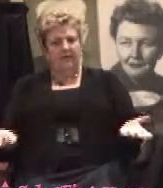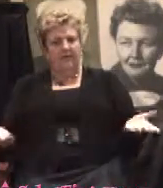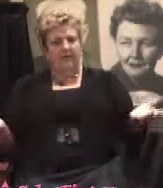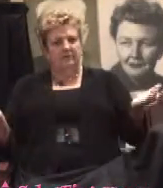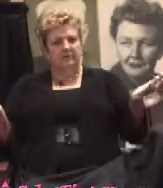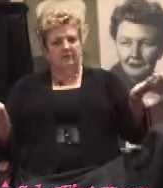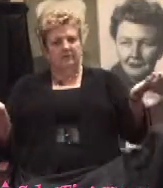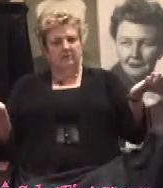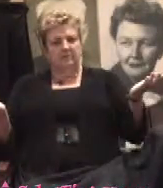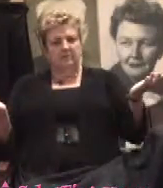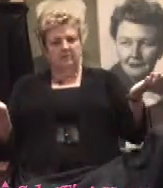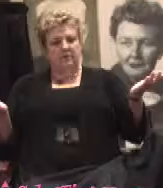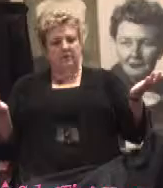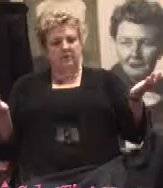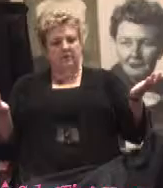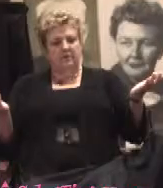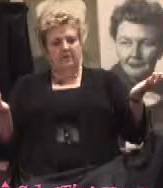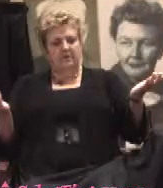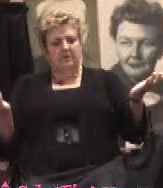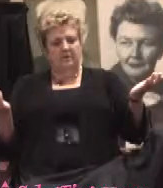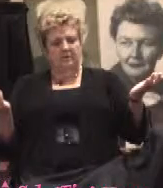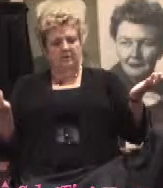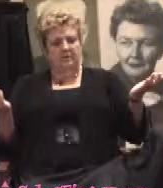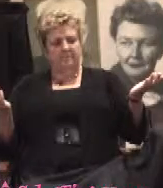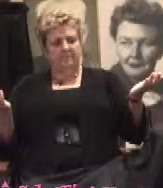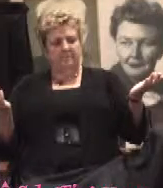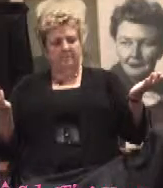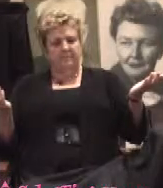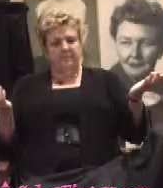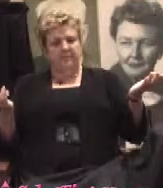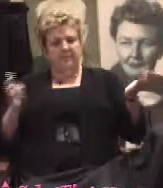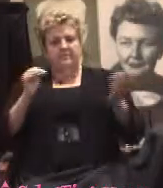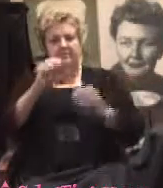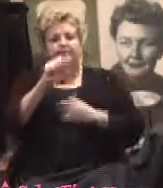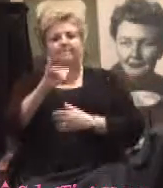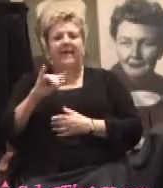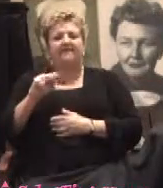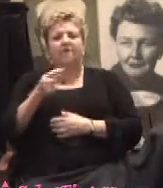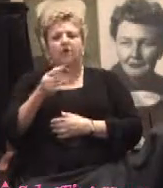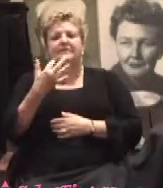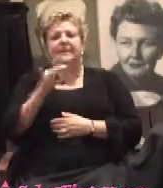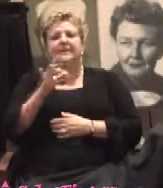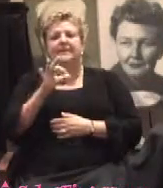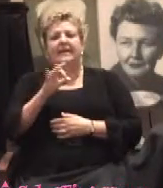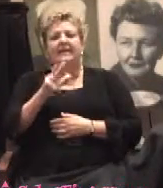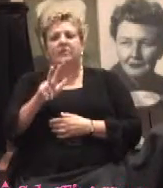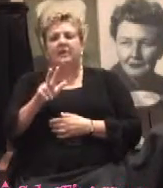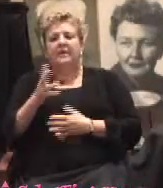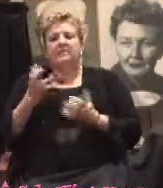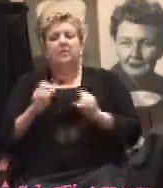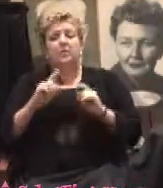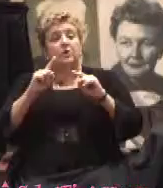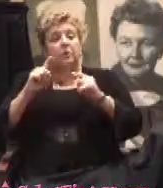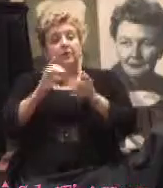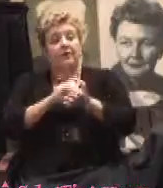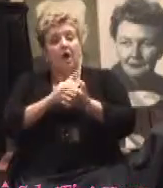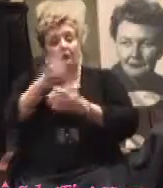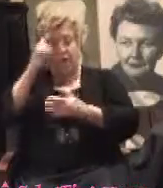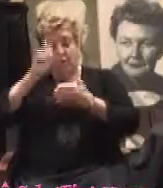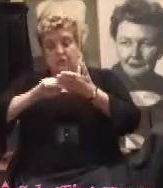And she wanted, this is probably May 1st, 1993, and she wanted to go to the doctor for a checkup and wanted me